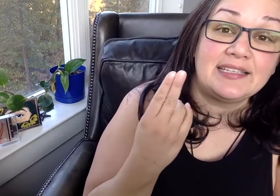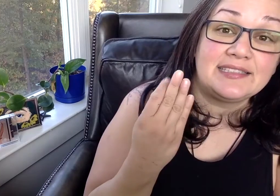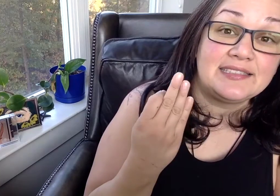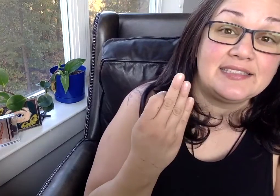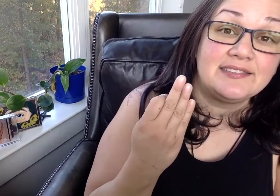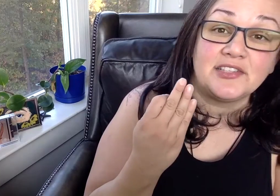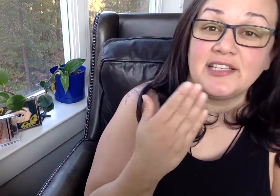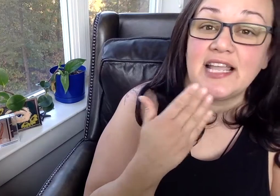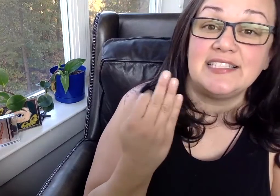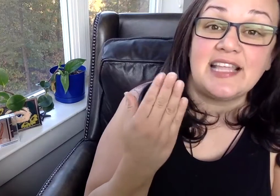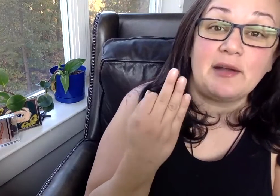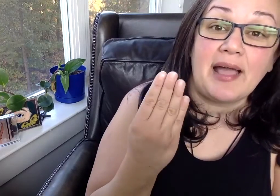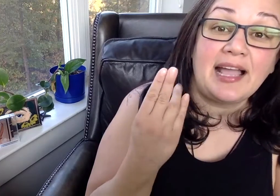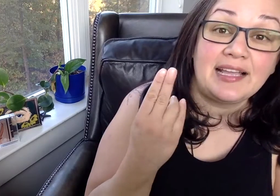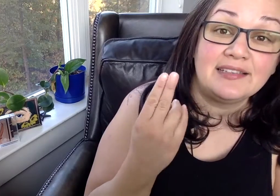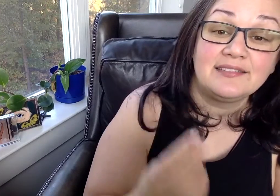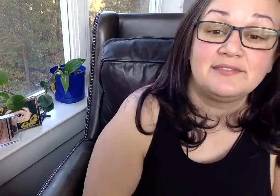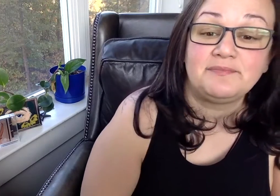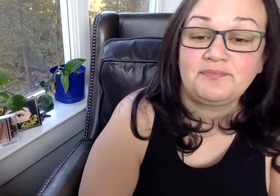Starbucks or Starbucks.